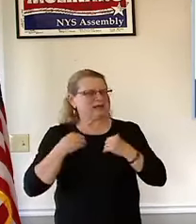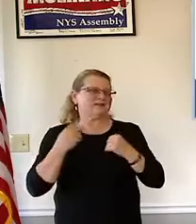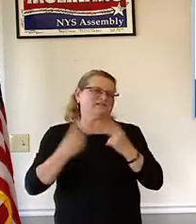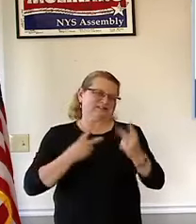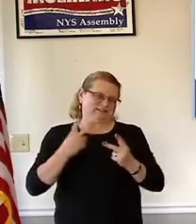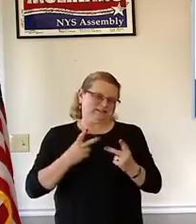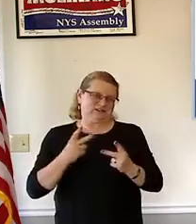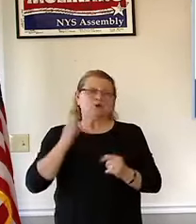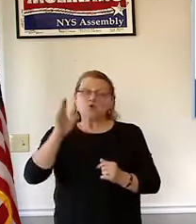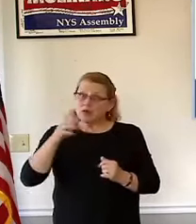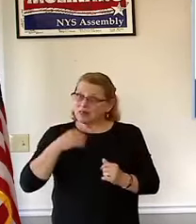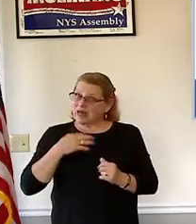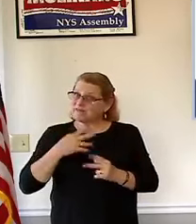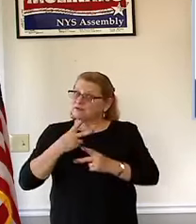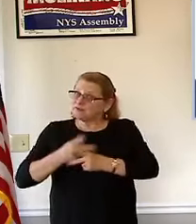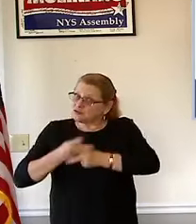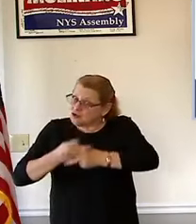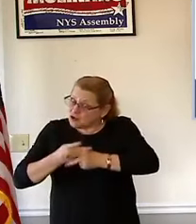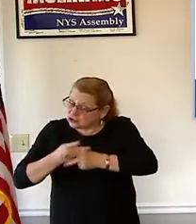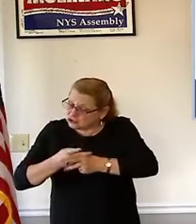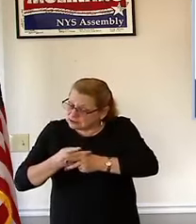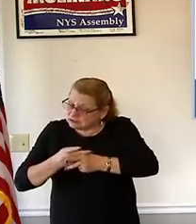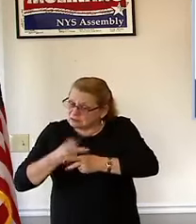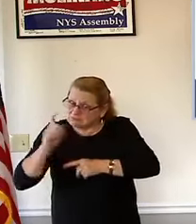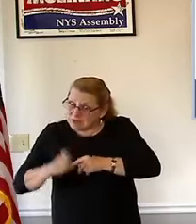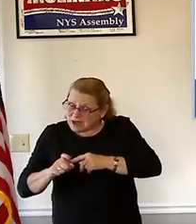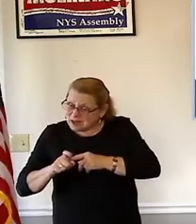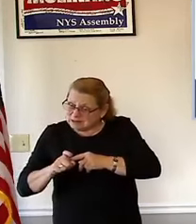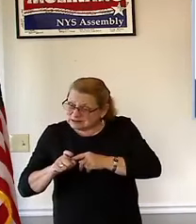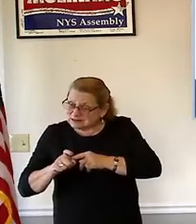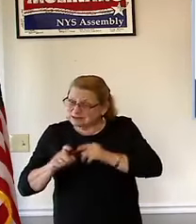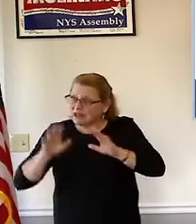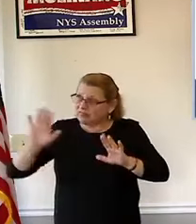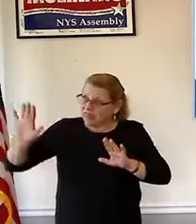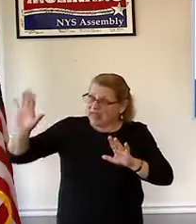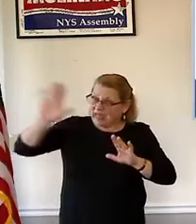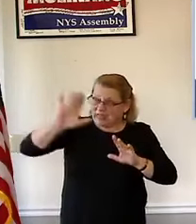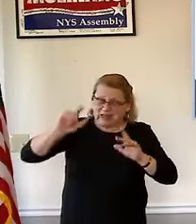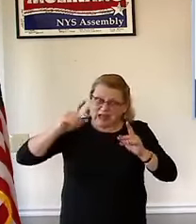and every organization can make those decisions. But universally,